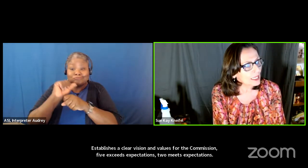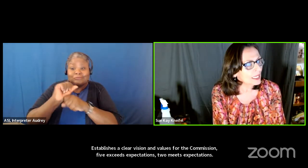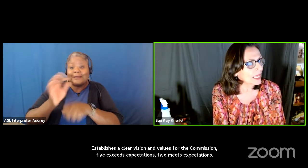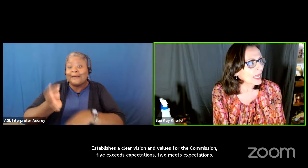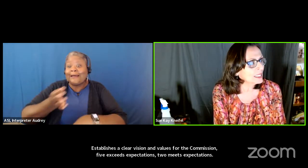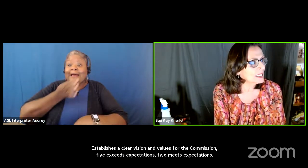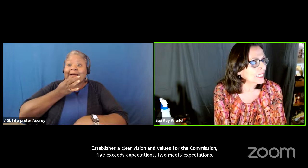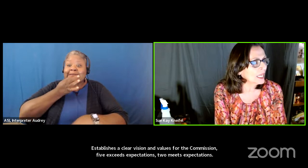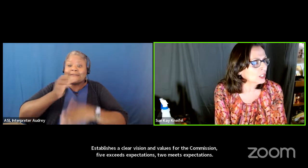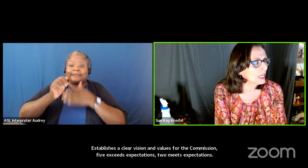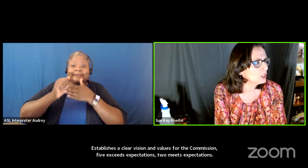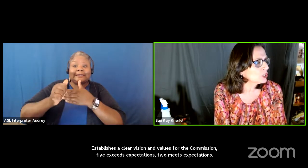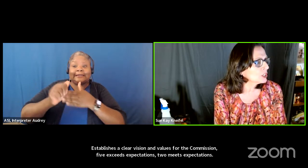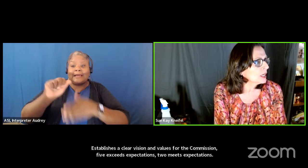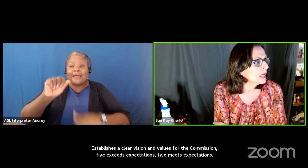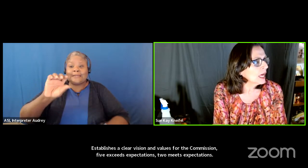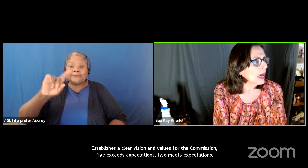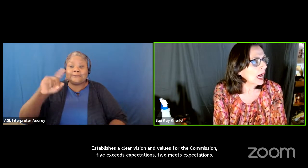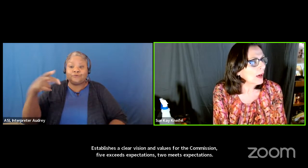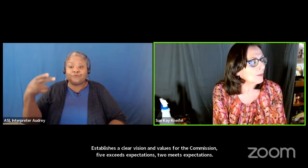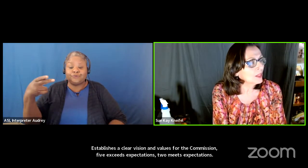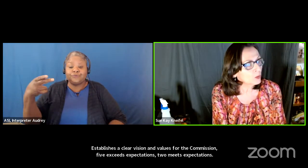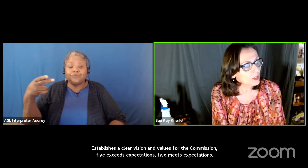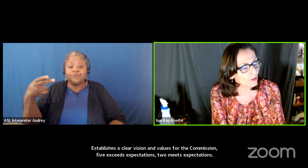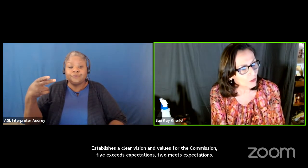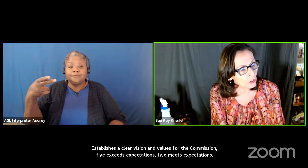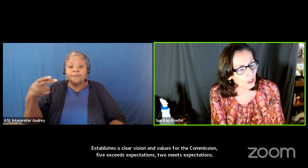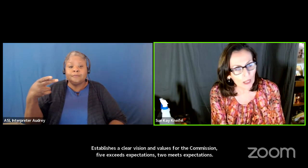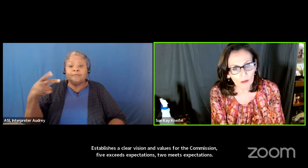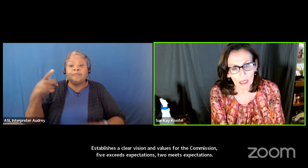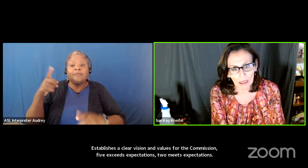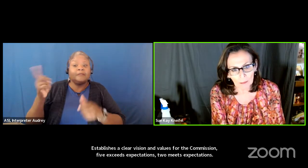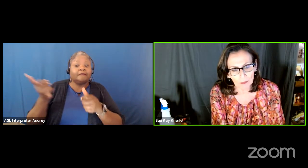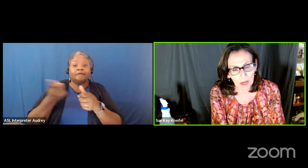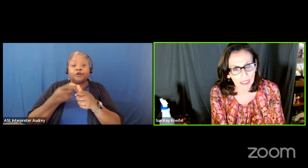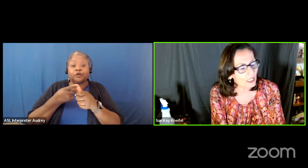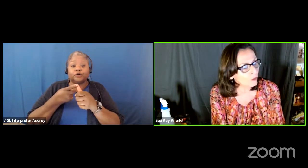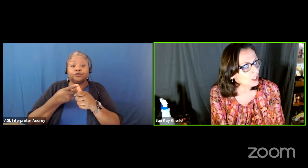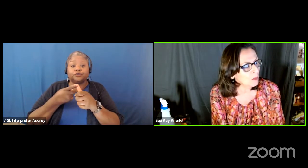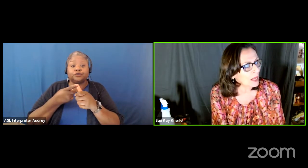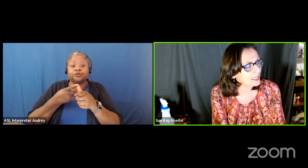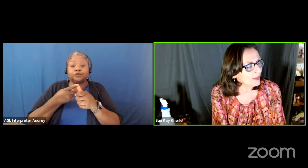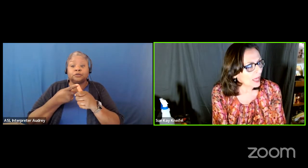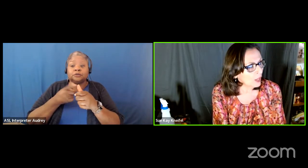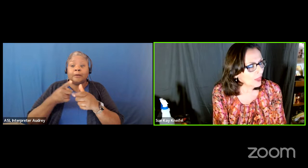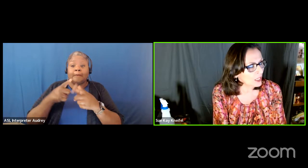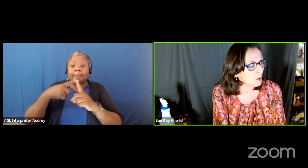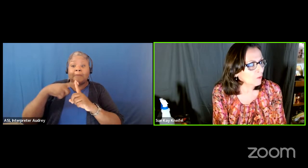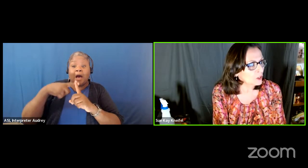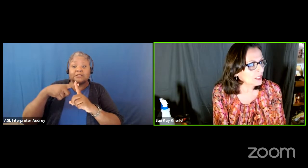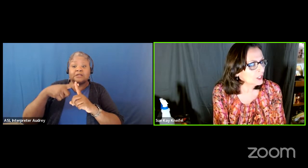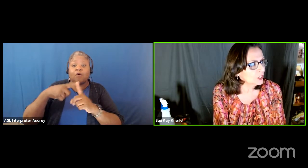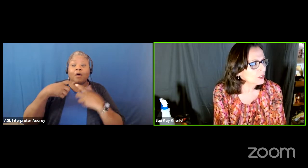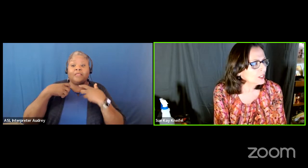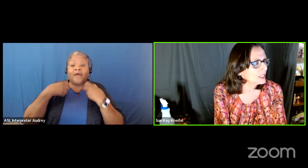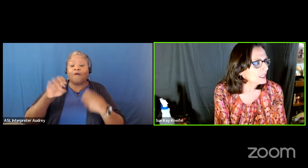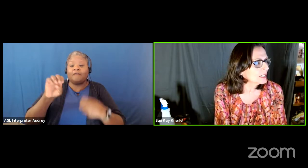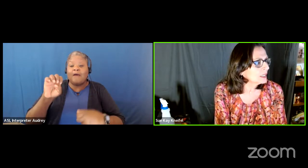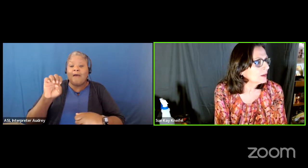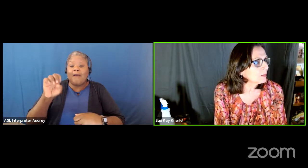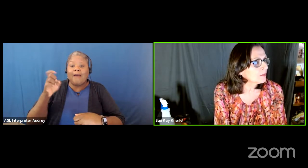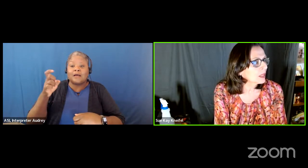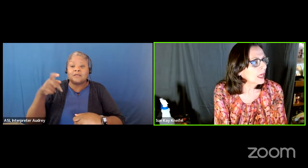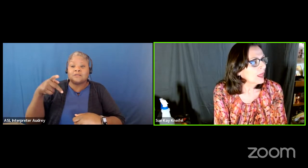job leading ACDHH. This was the first positive response on the Health Expo for